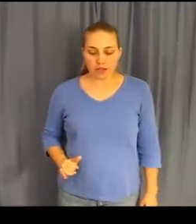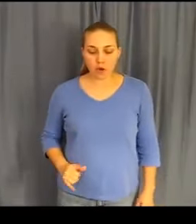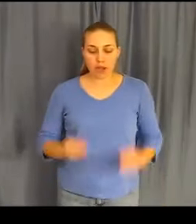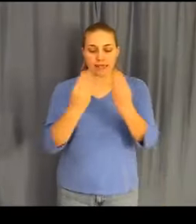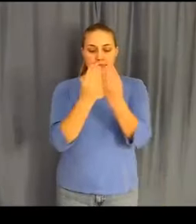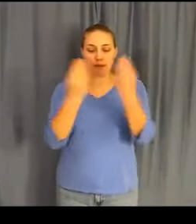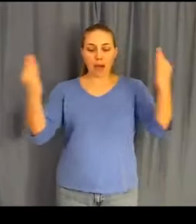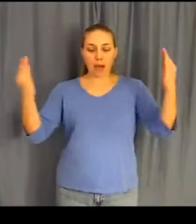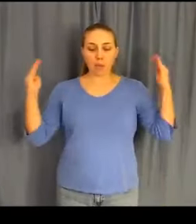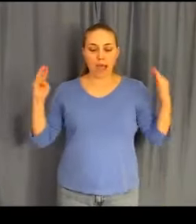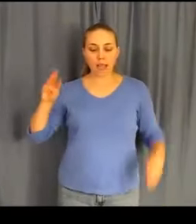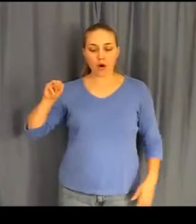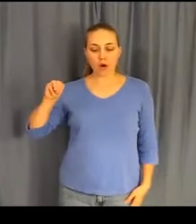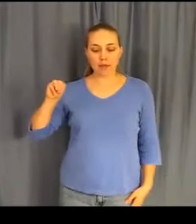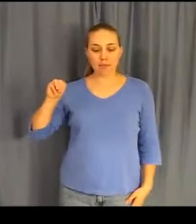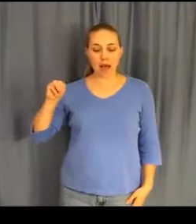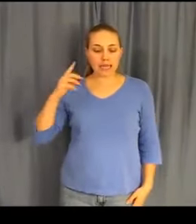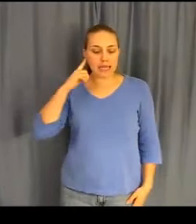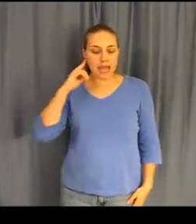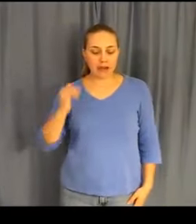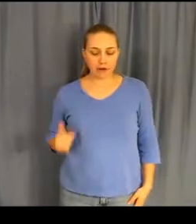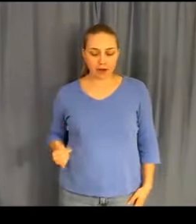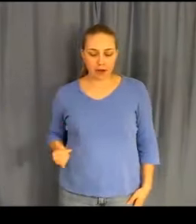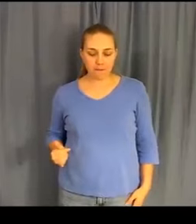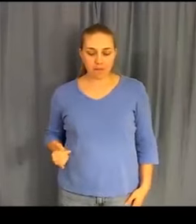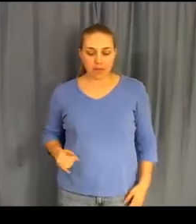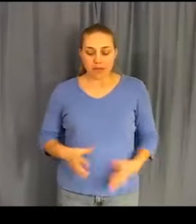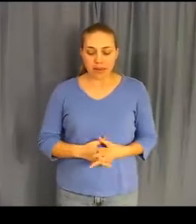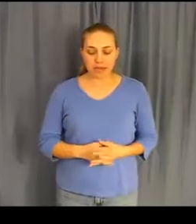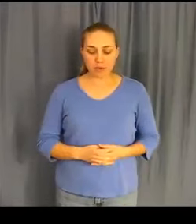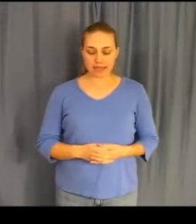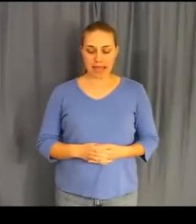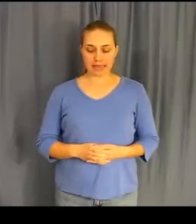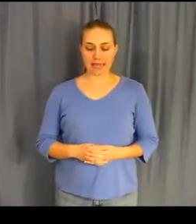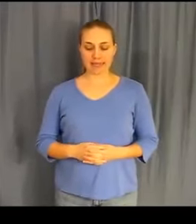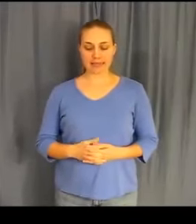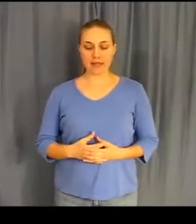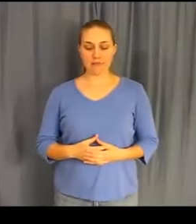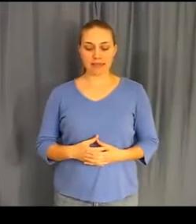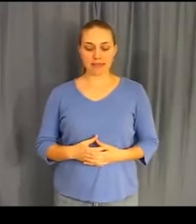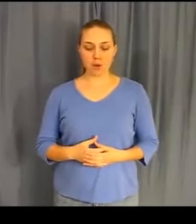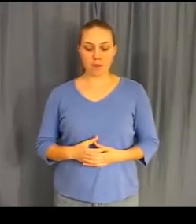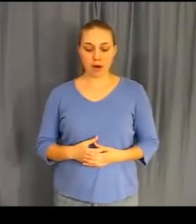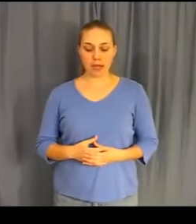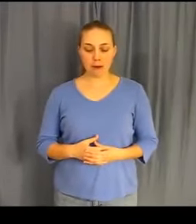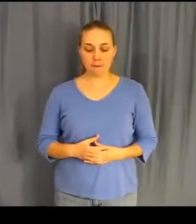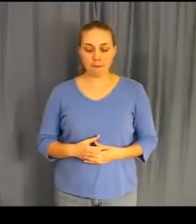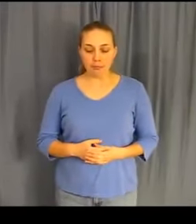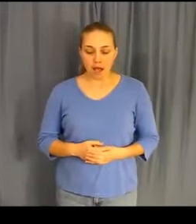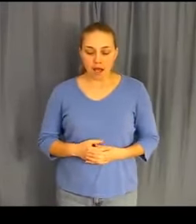So Zimbabwe, early Mali in Africa. The next one is Aztecs of Mesoamerica.